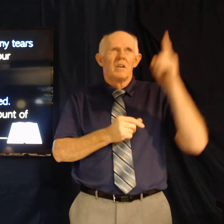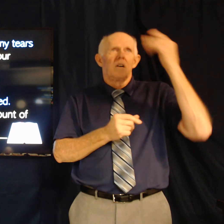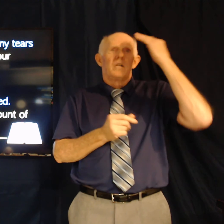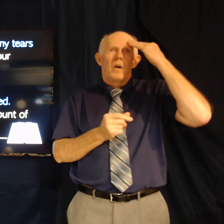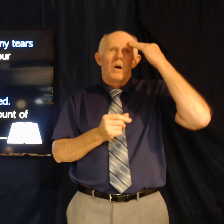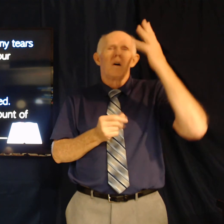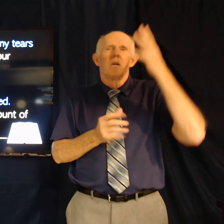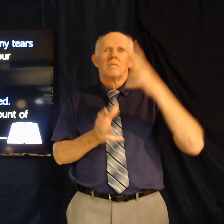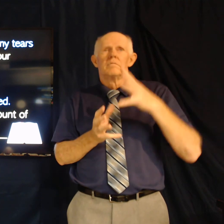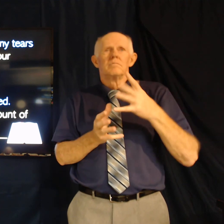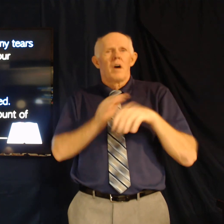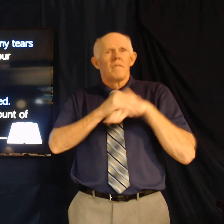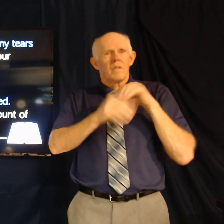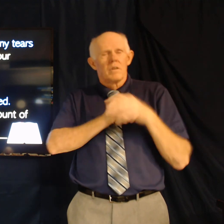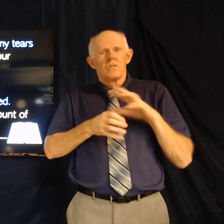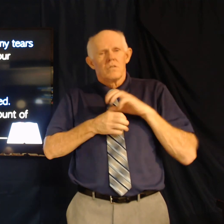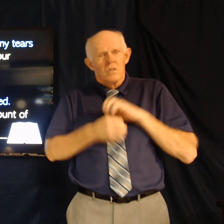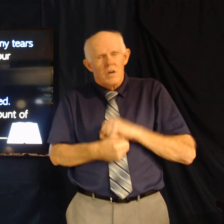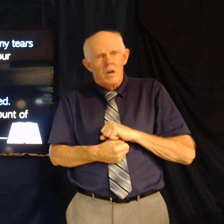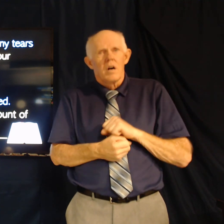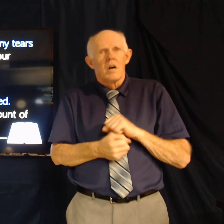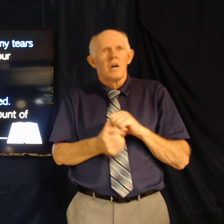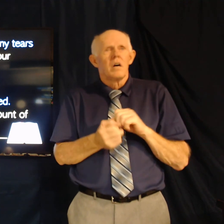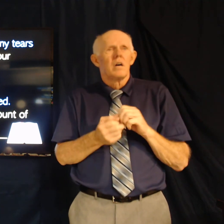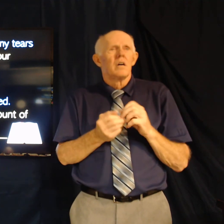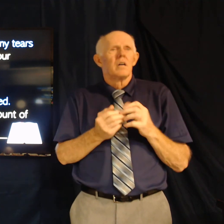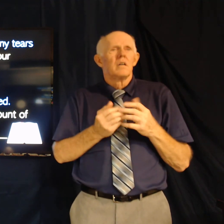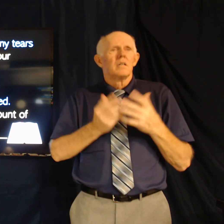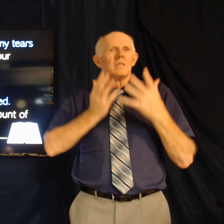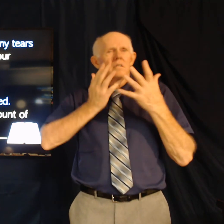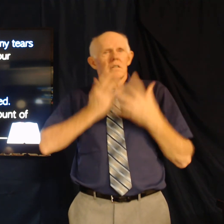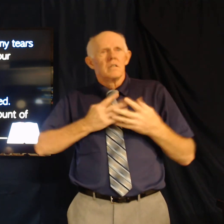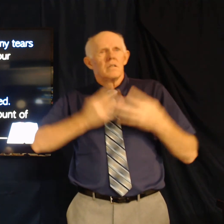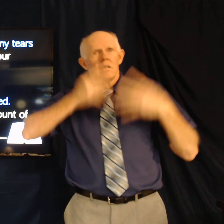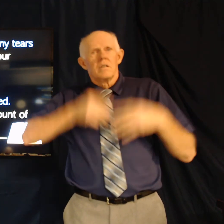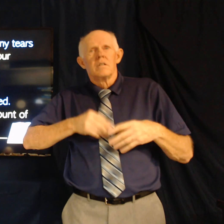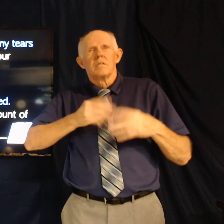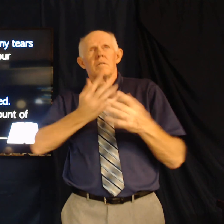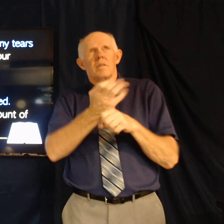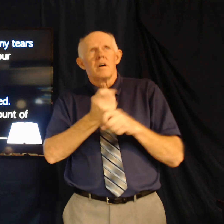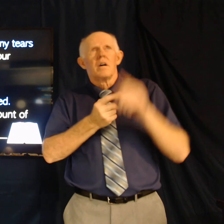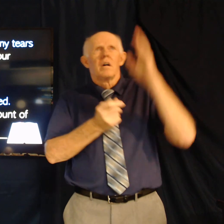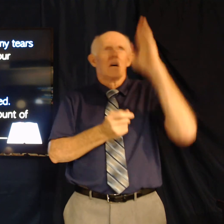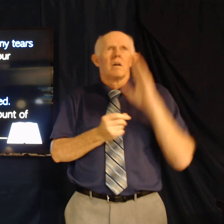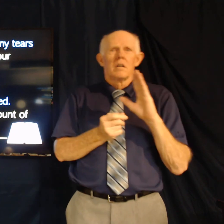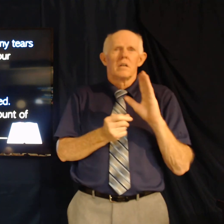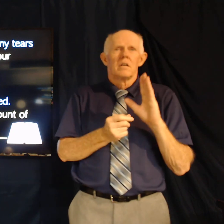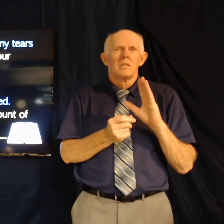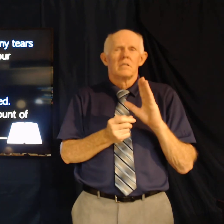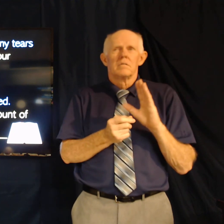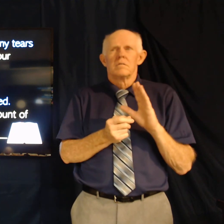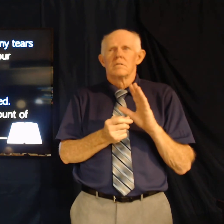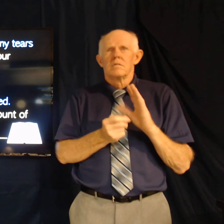tears. We know that He comforts us when we are pressured, when we cry.